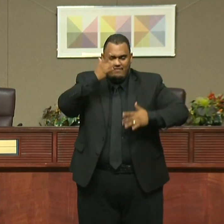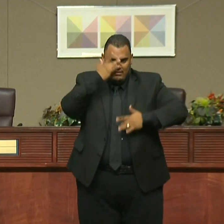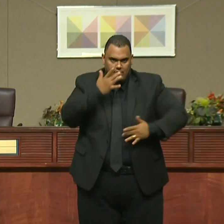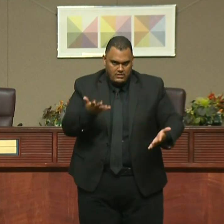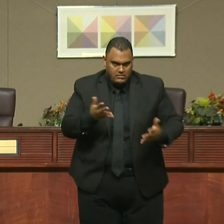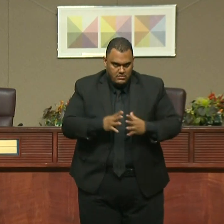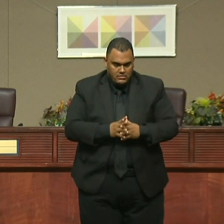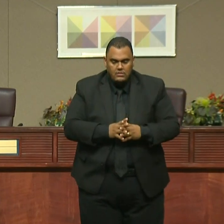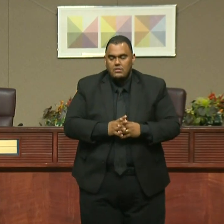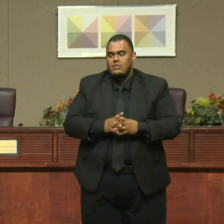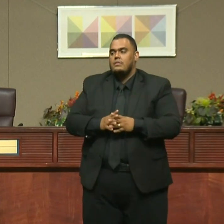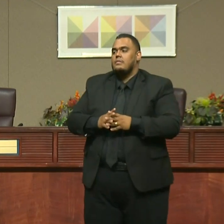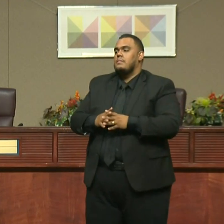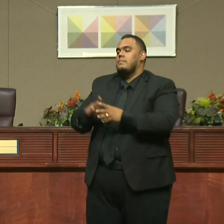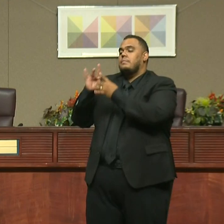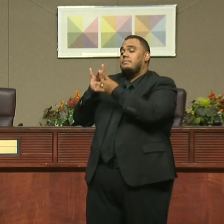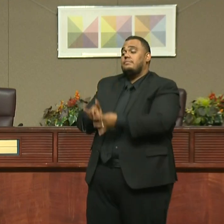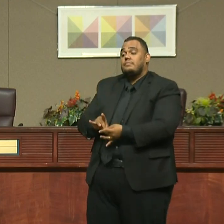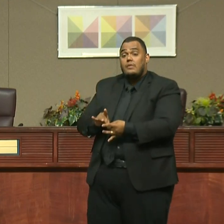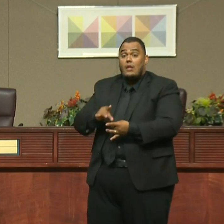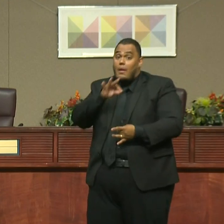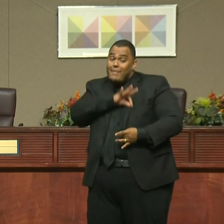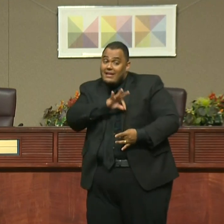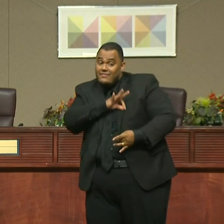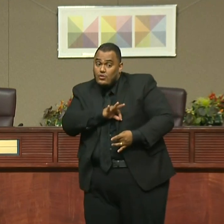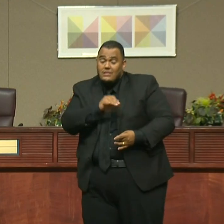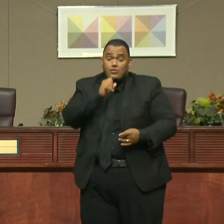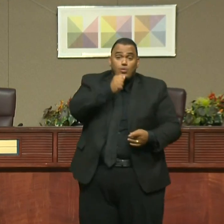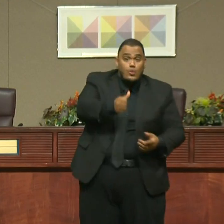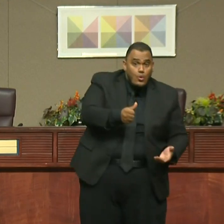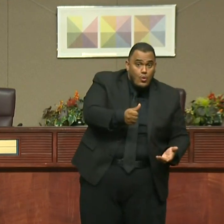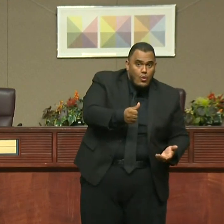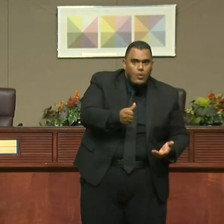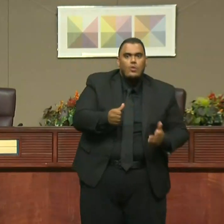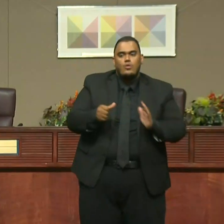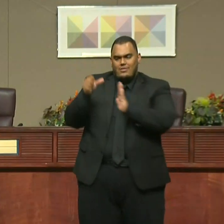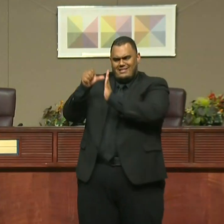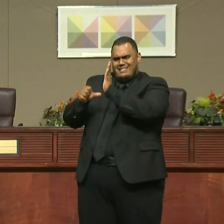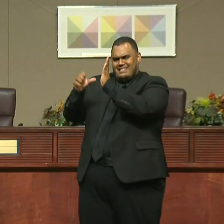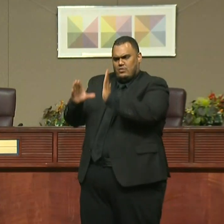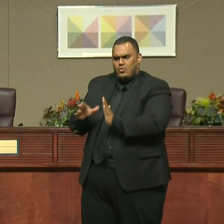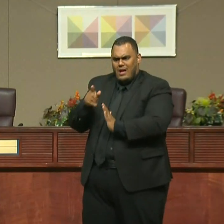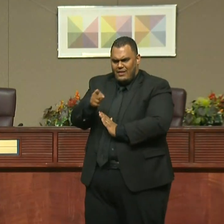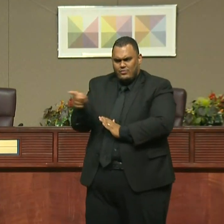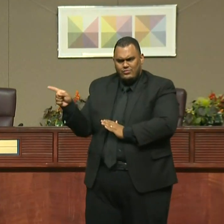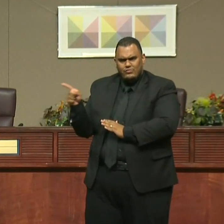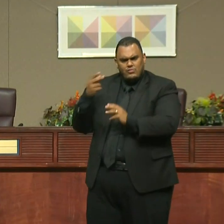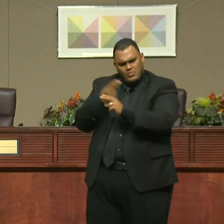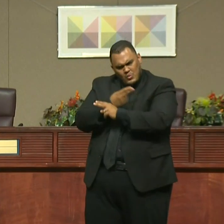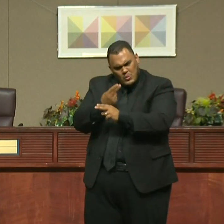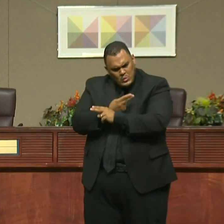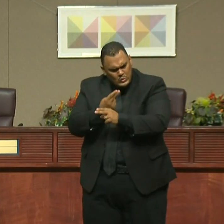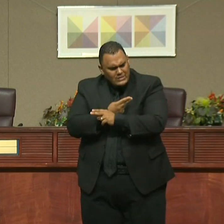Con respecto a son beneficiosas o no, los cirujanos han usado máscaras por